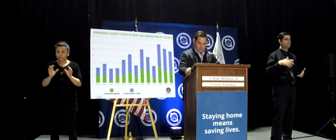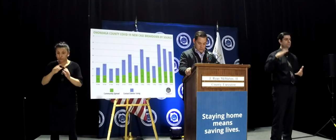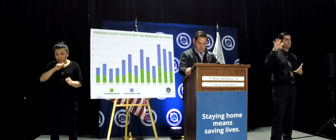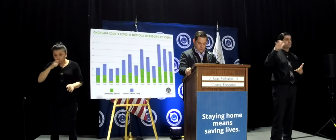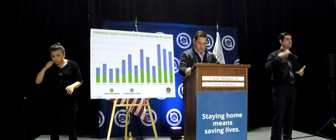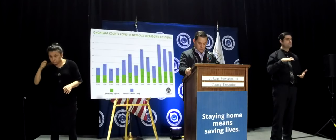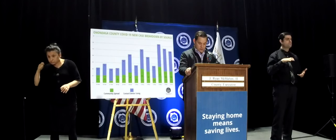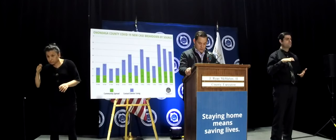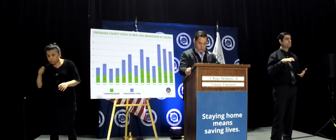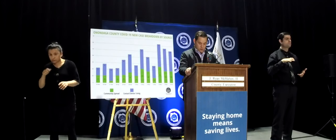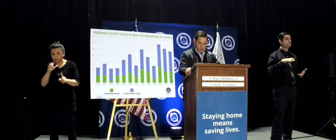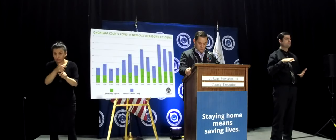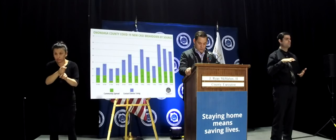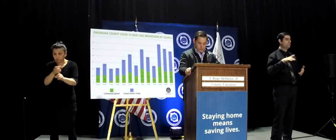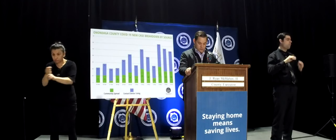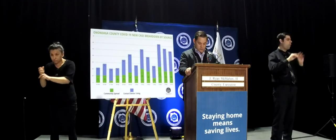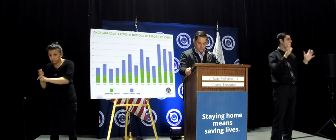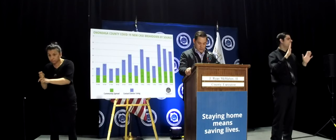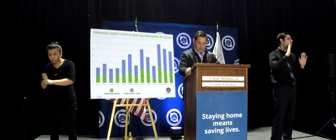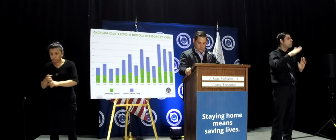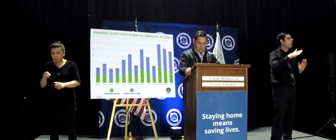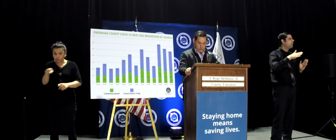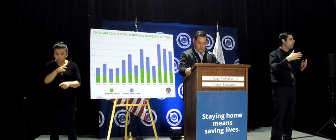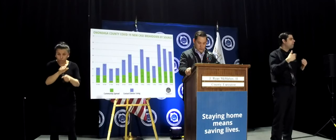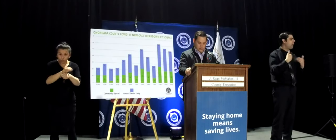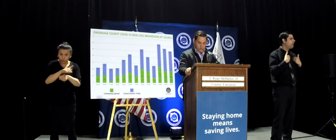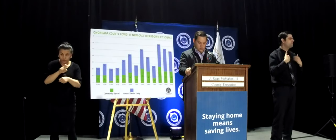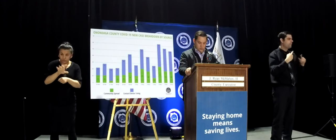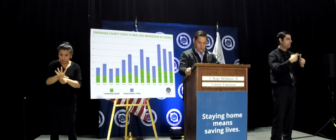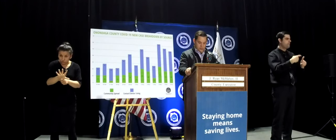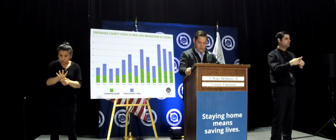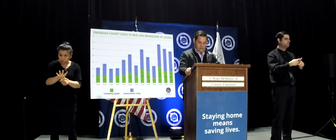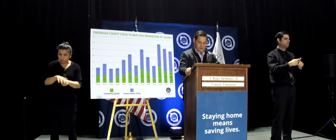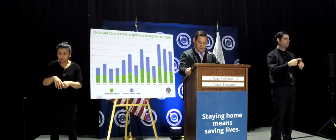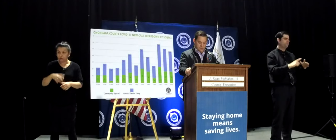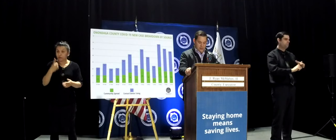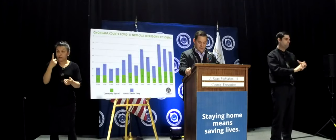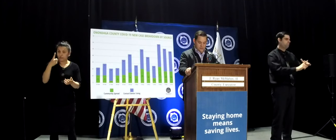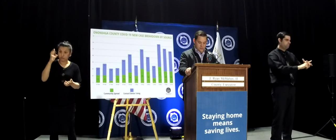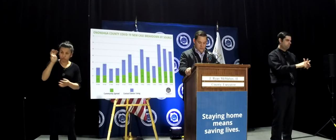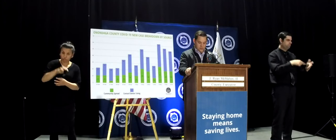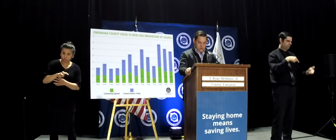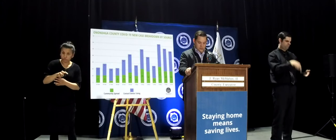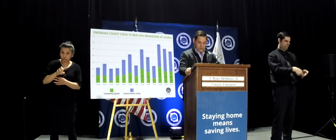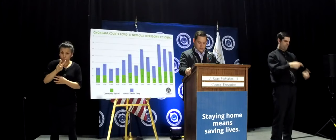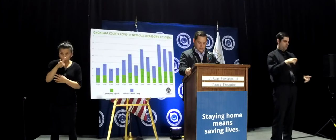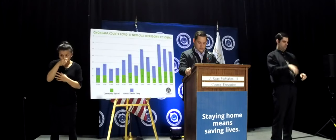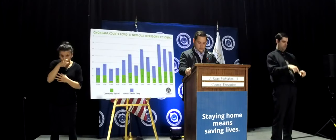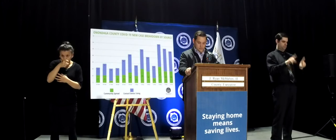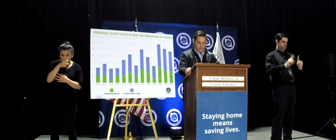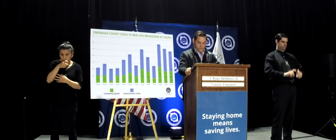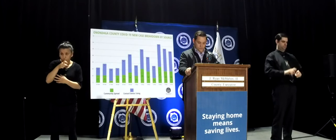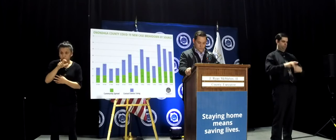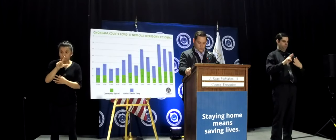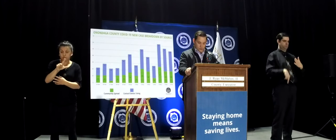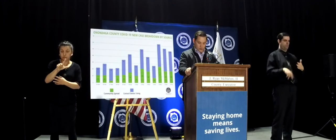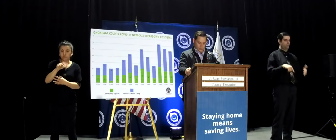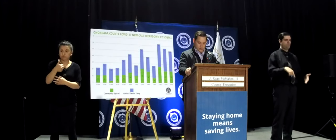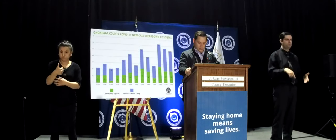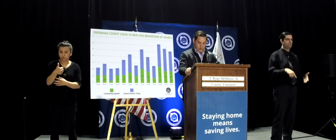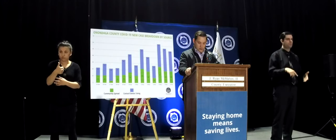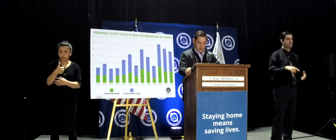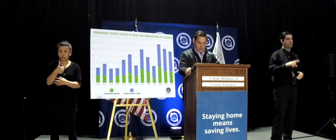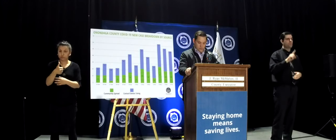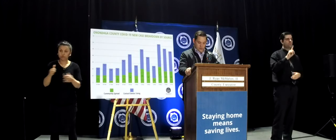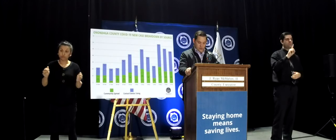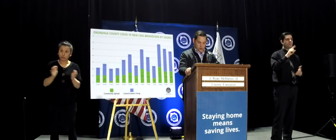that in a minute. And here we are. There have been 1,286 positive cases,